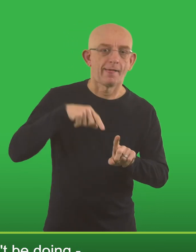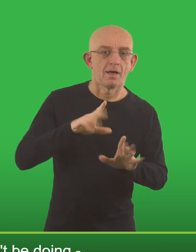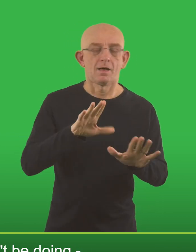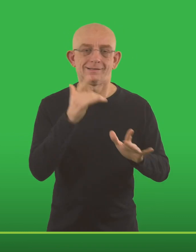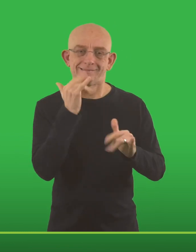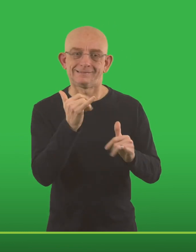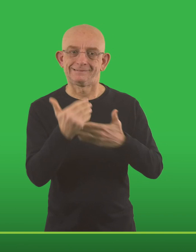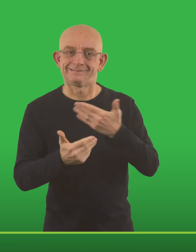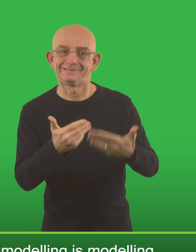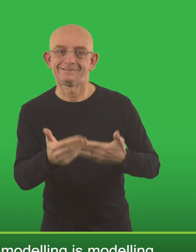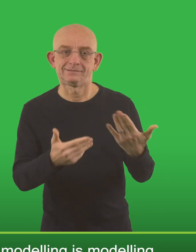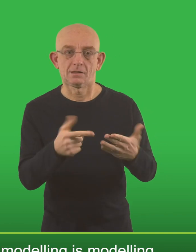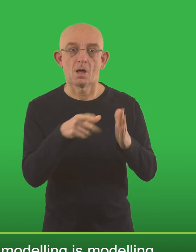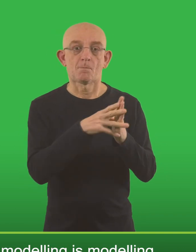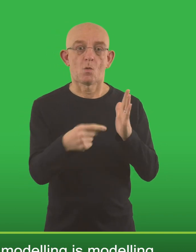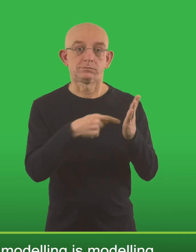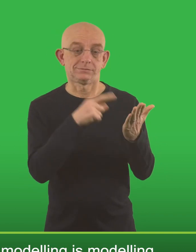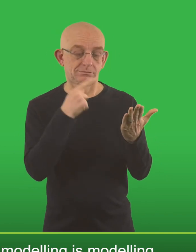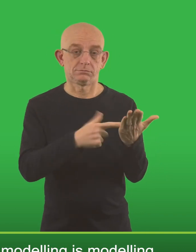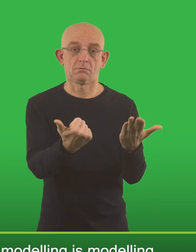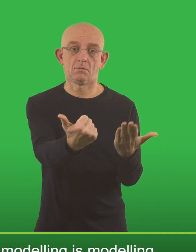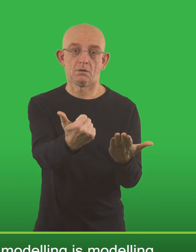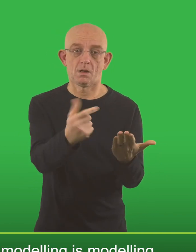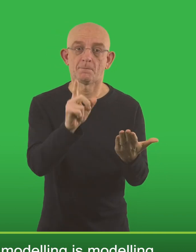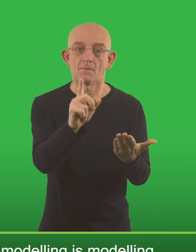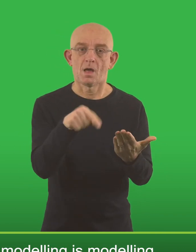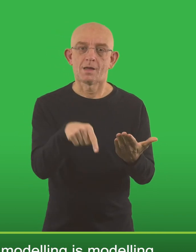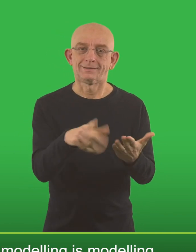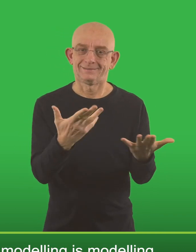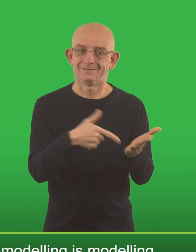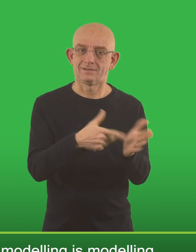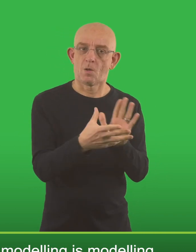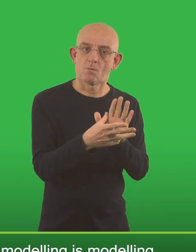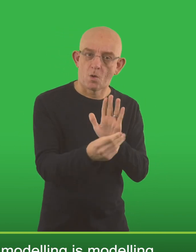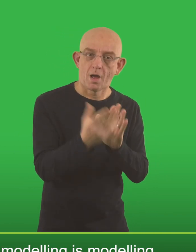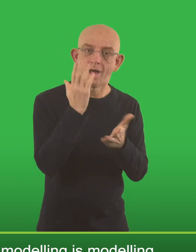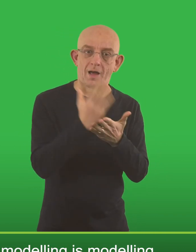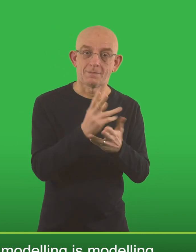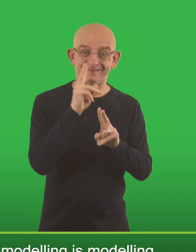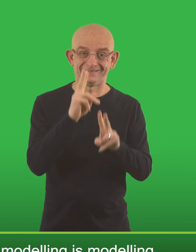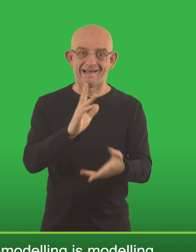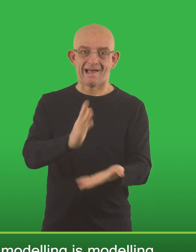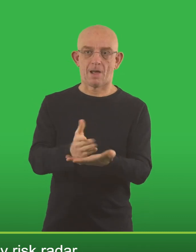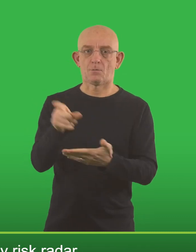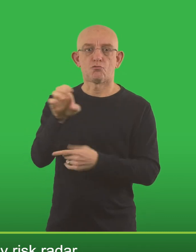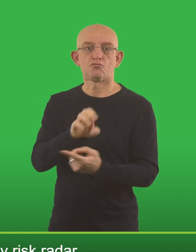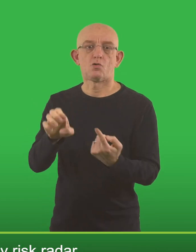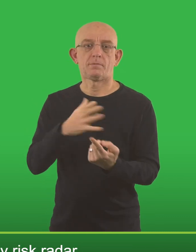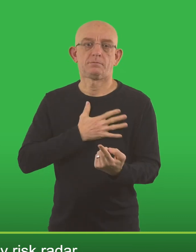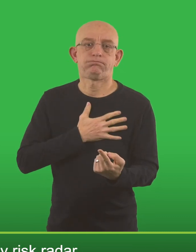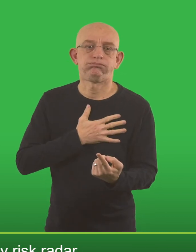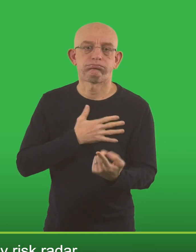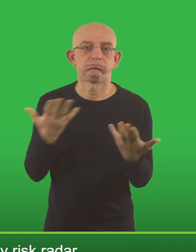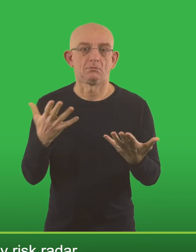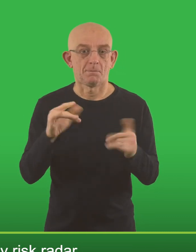Testable assumption. The modelling says it will be okay, but modelling is modelling, and it's sobering to look at what's happening in other parts of Europe. So